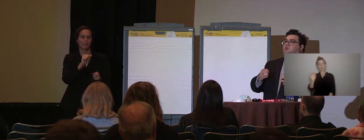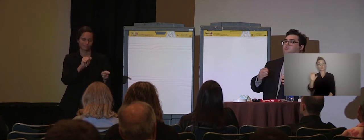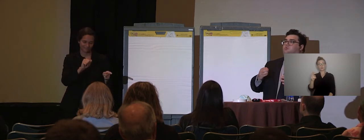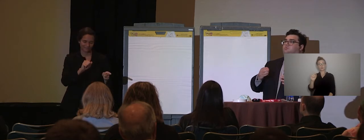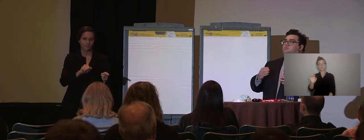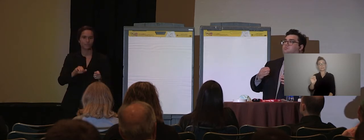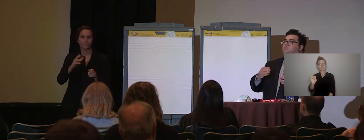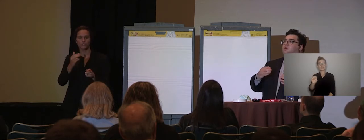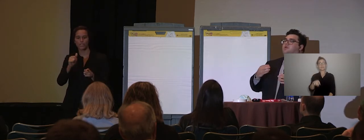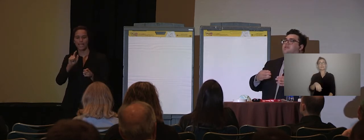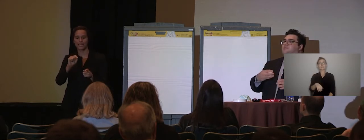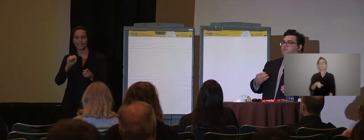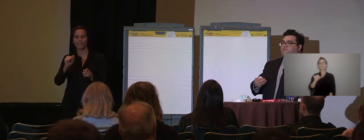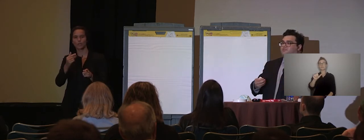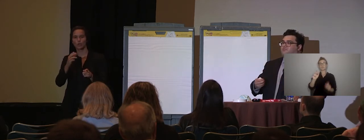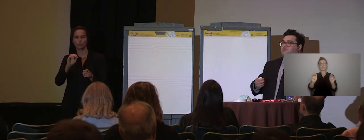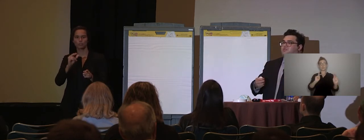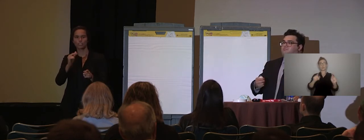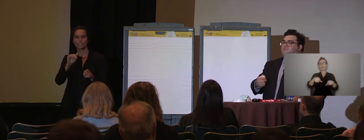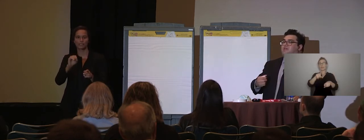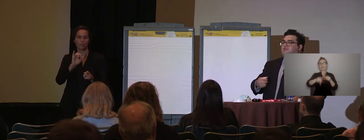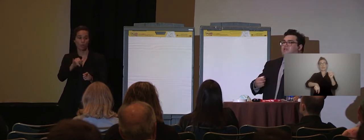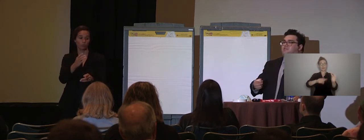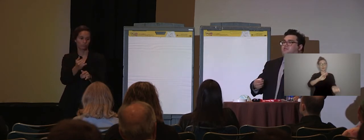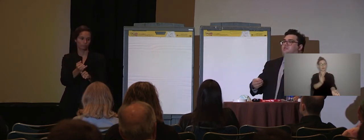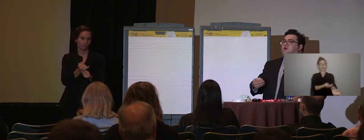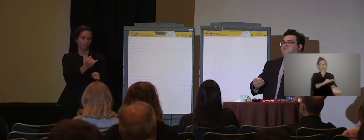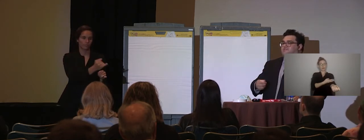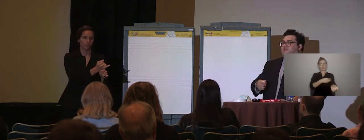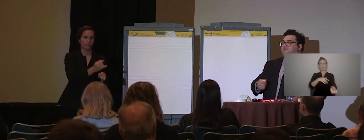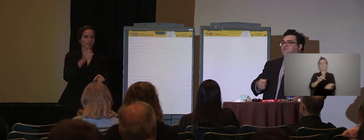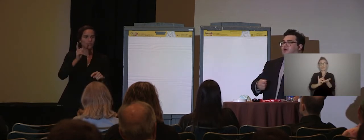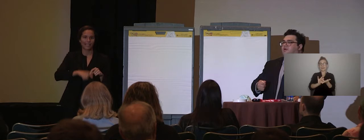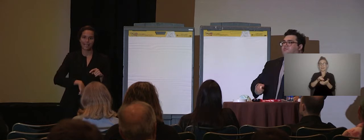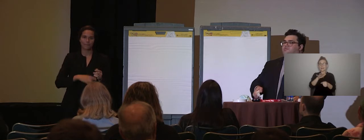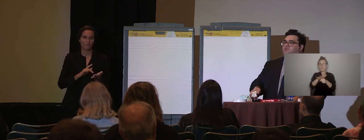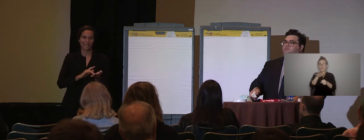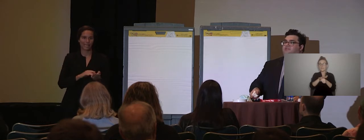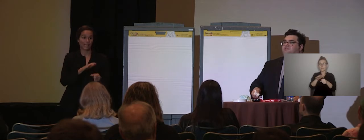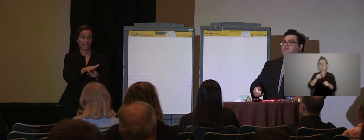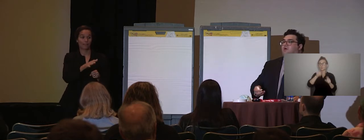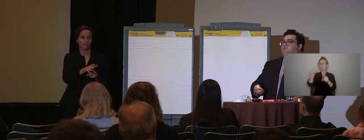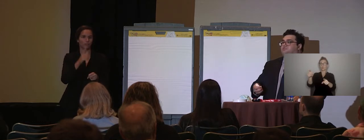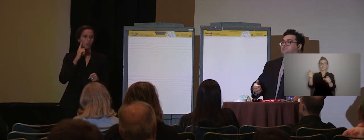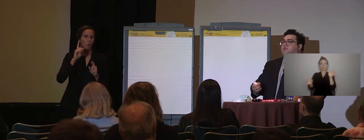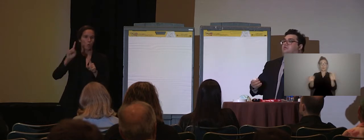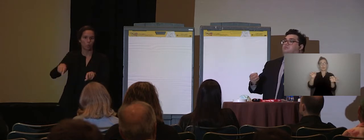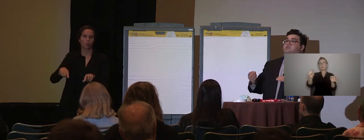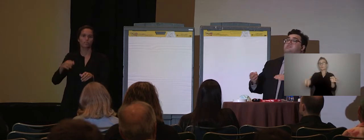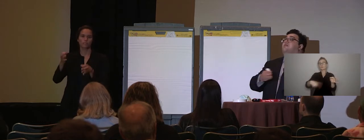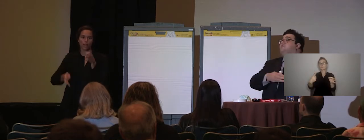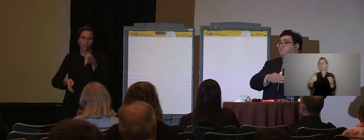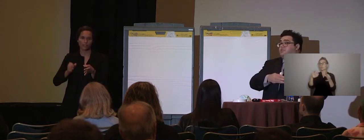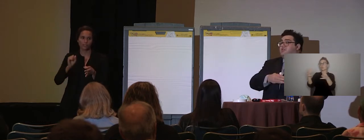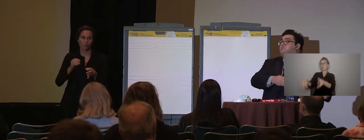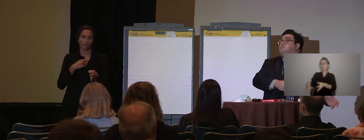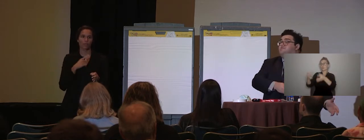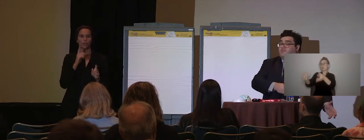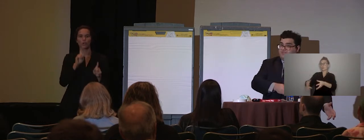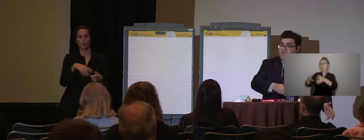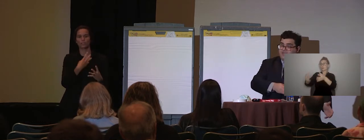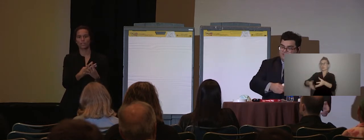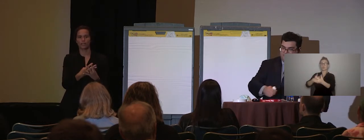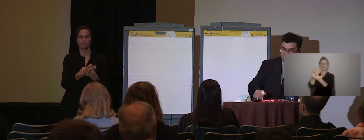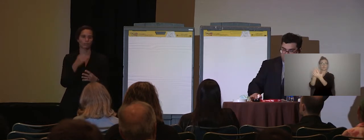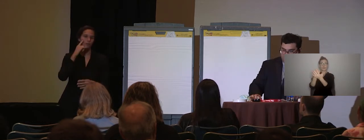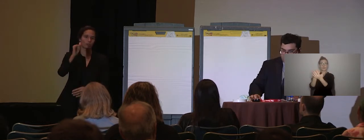are unable to be medicated enough to stand trial. So they're basically held in jail indefinitely in a place